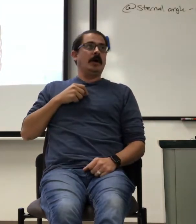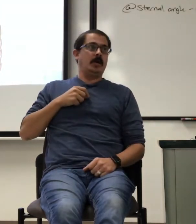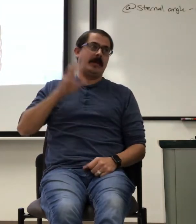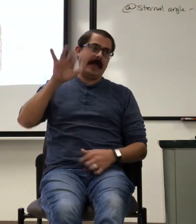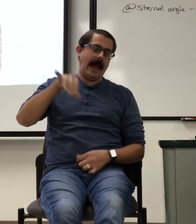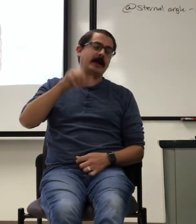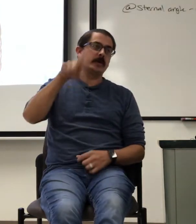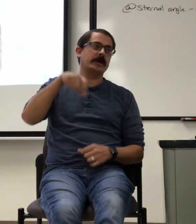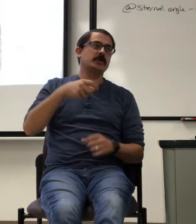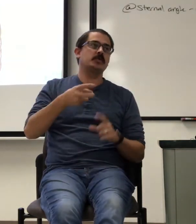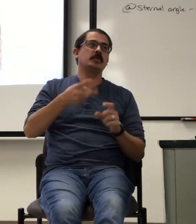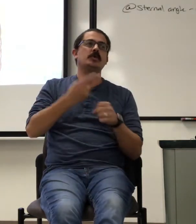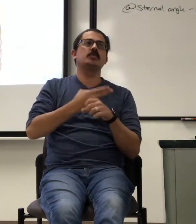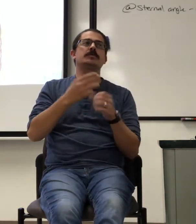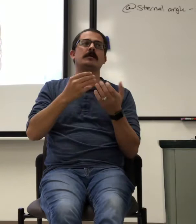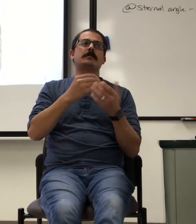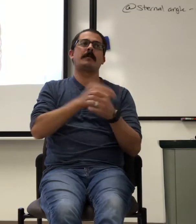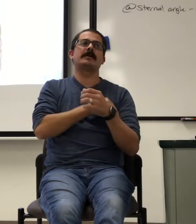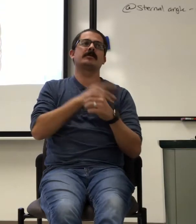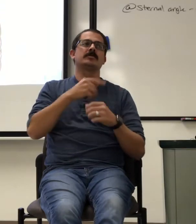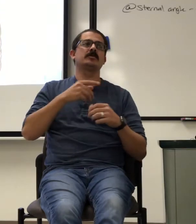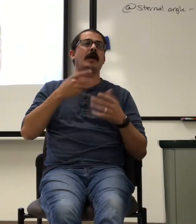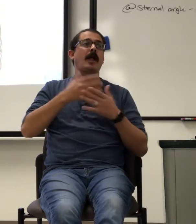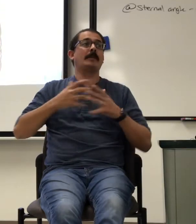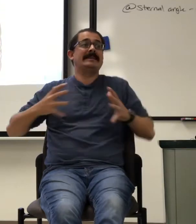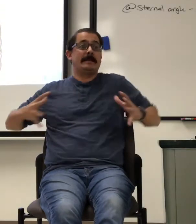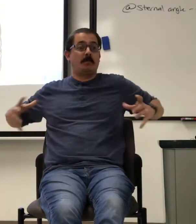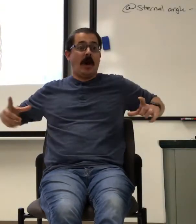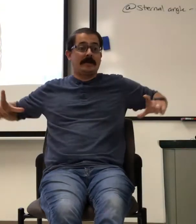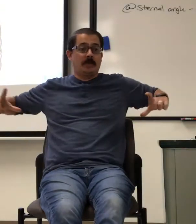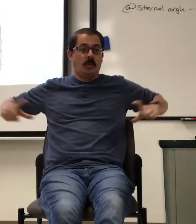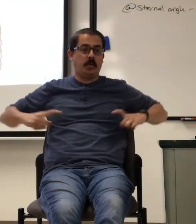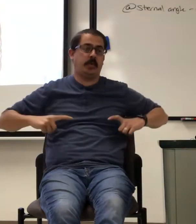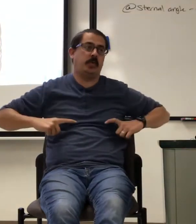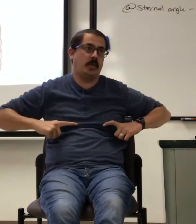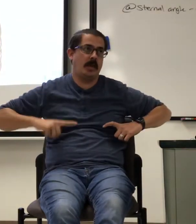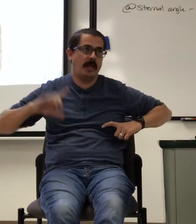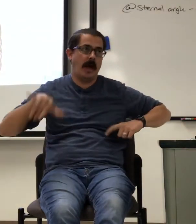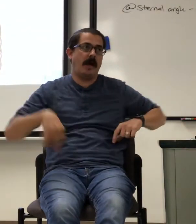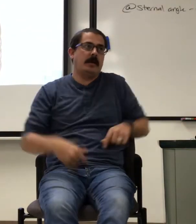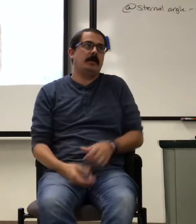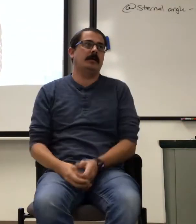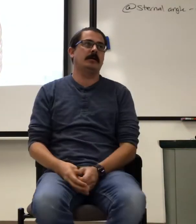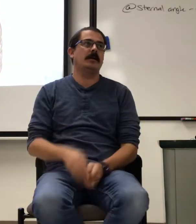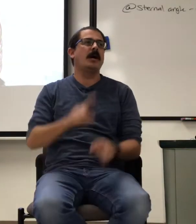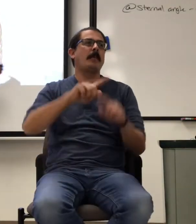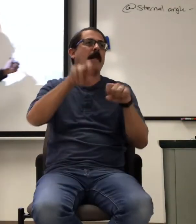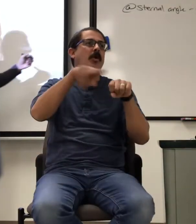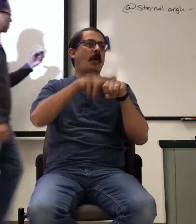you do need to recruit muscles to help depress ribs, and that's the internal intercostals right here.